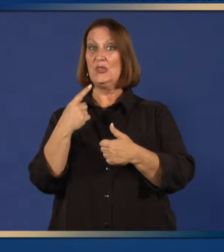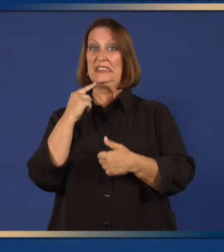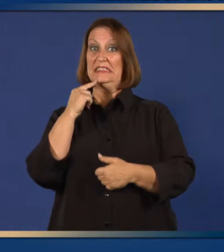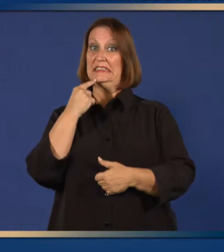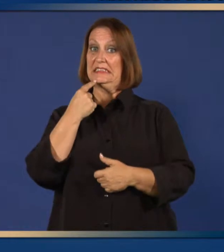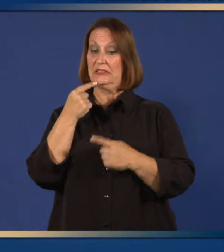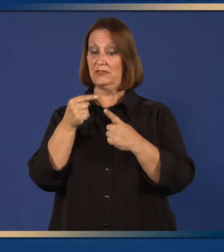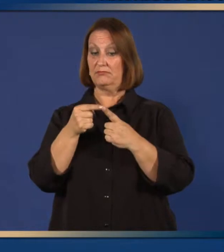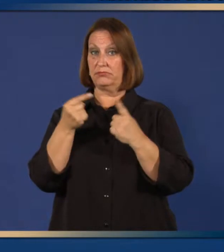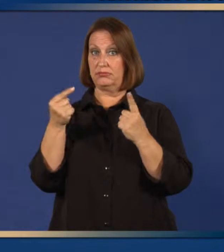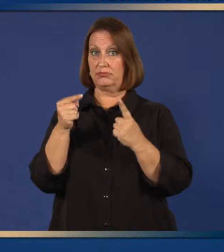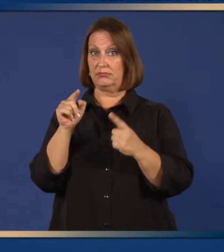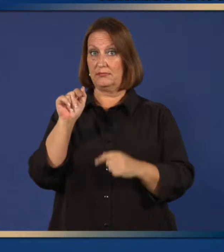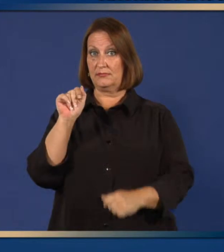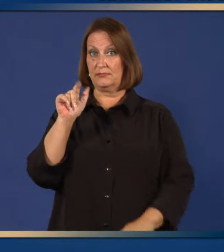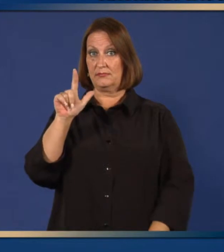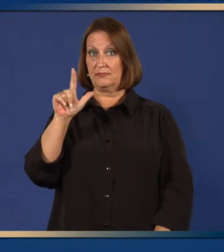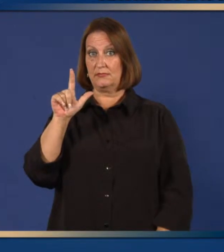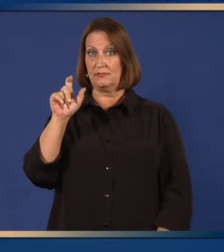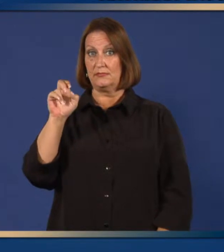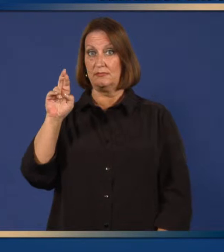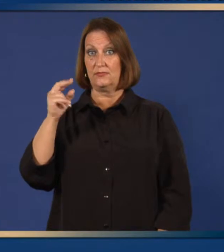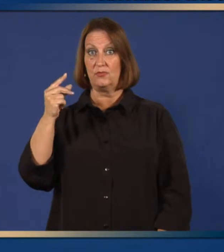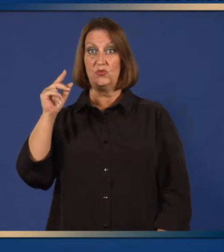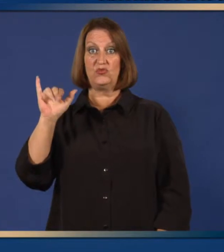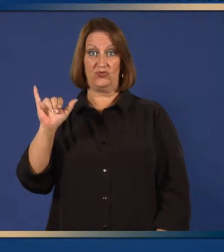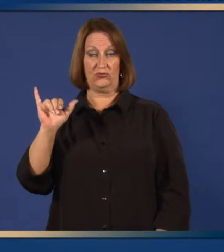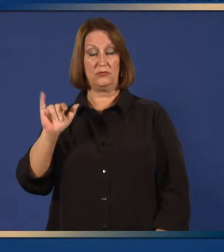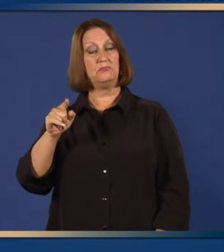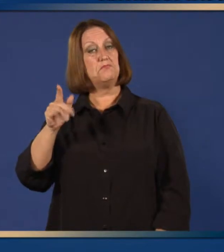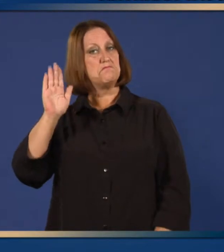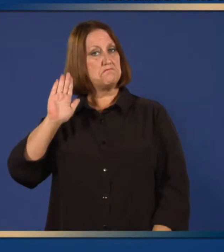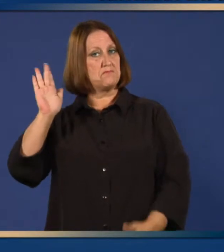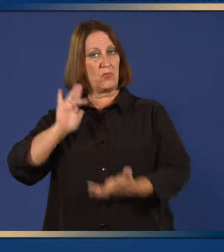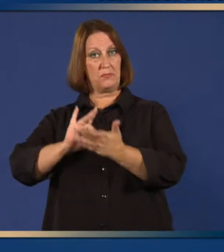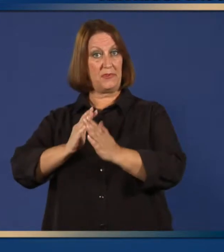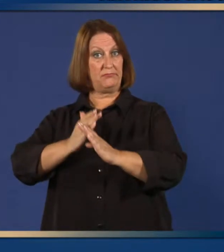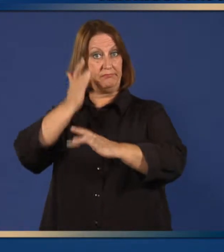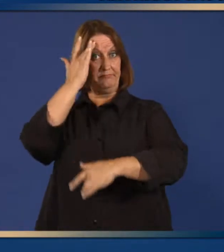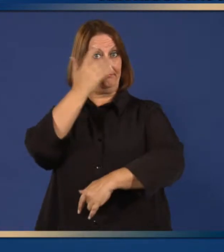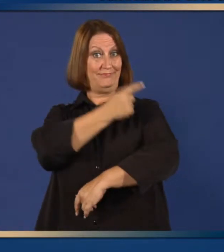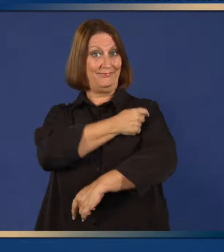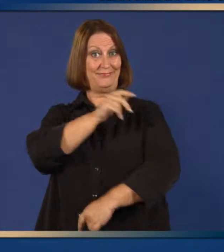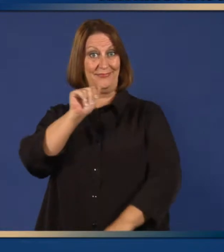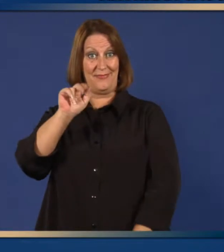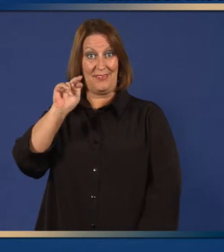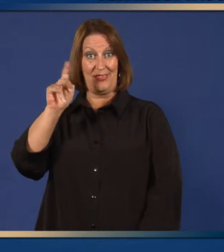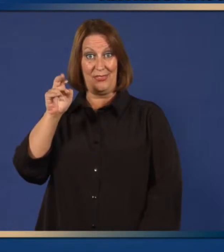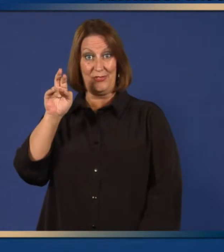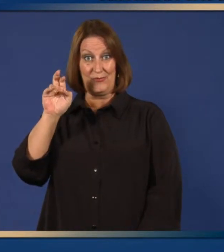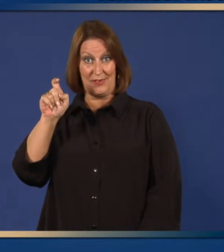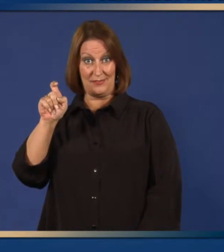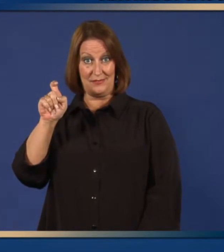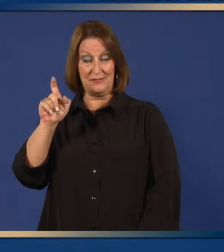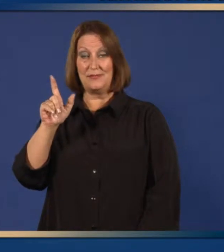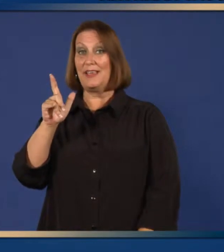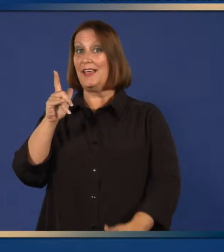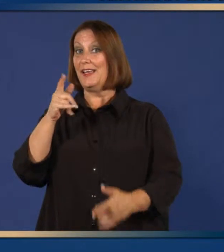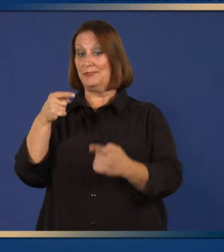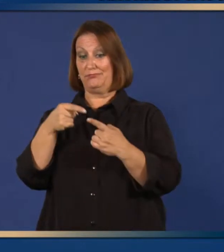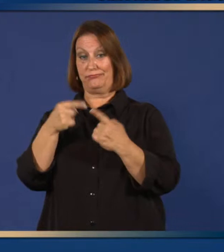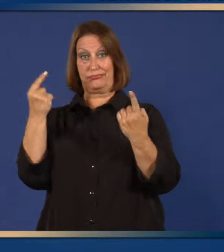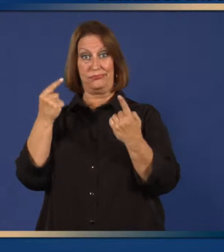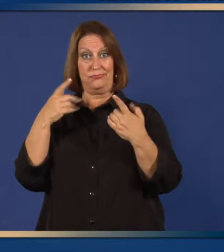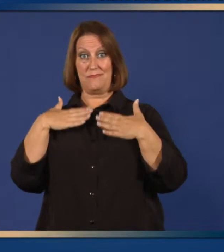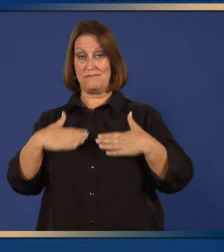Anyone who has had a serious allergic reaction to a previous dose of anthrax vaccine should not get